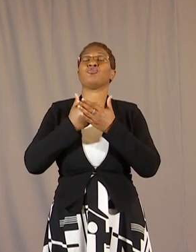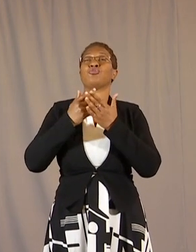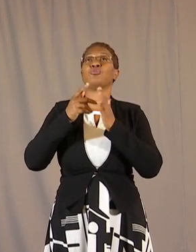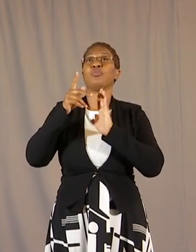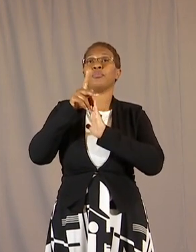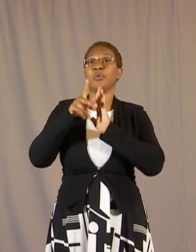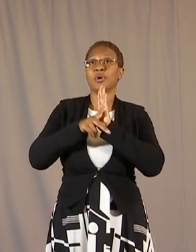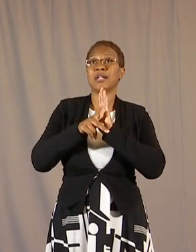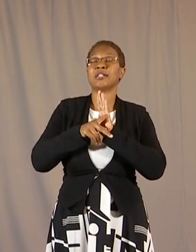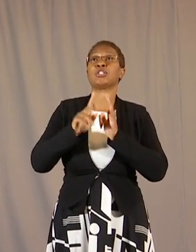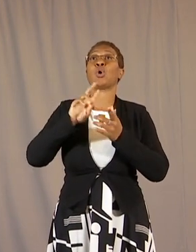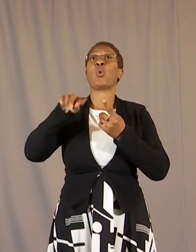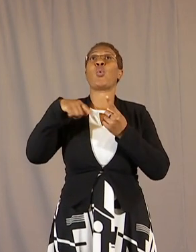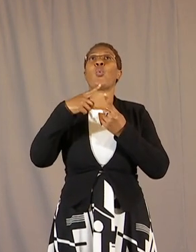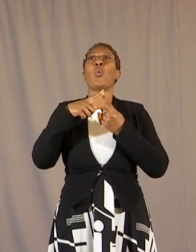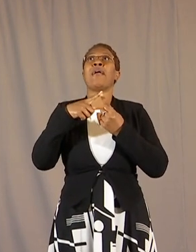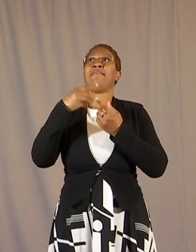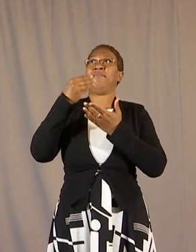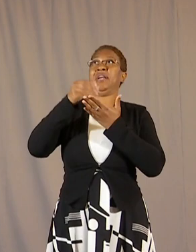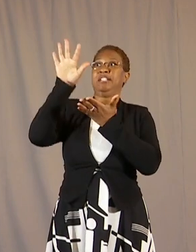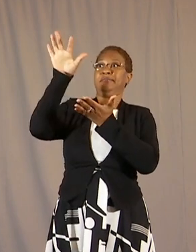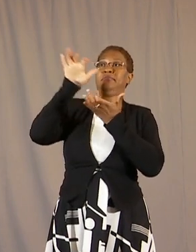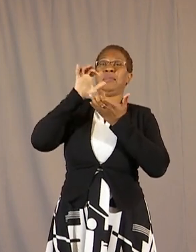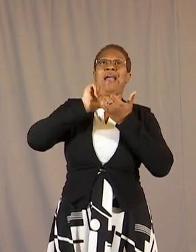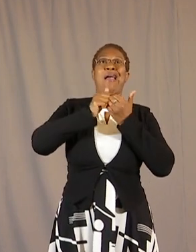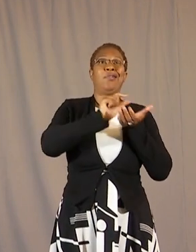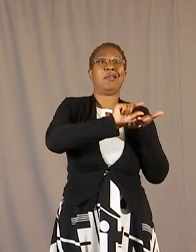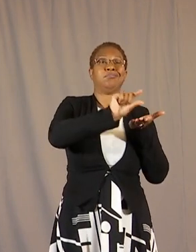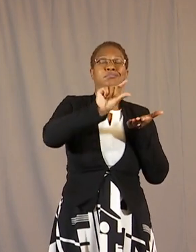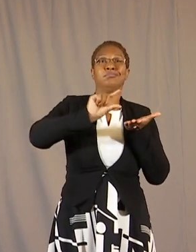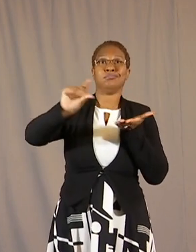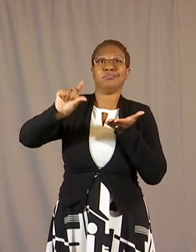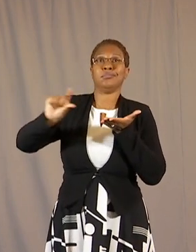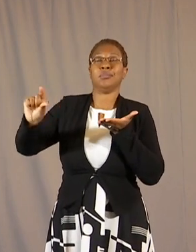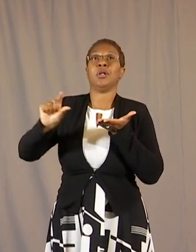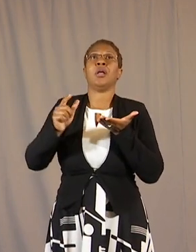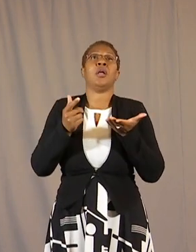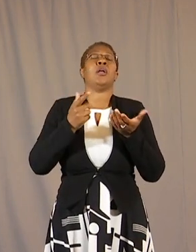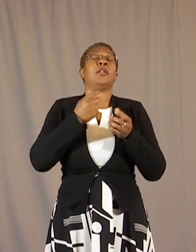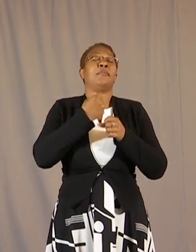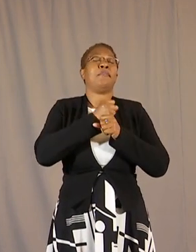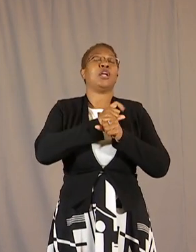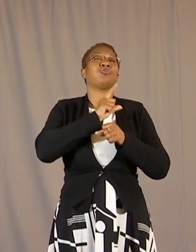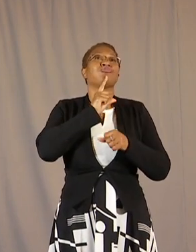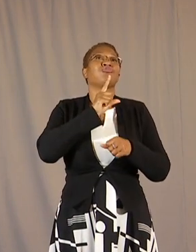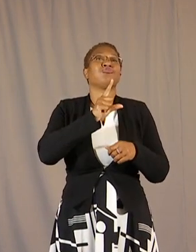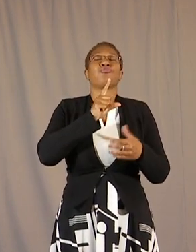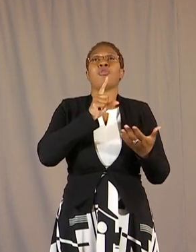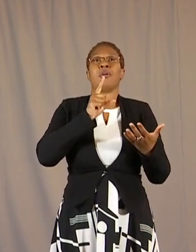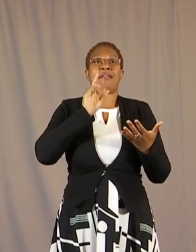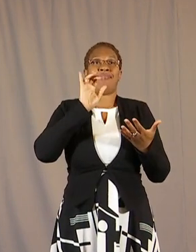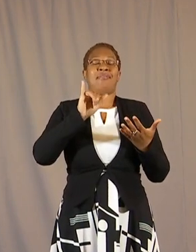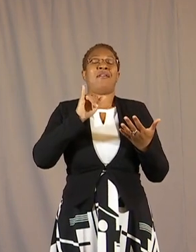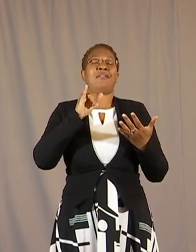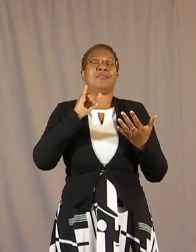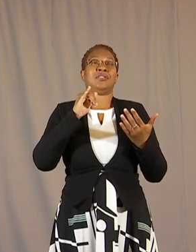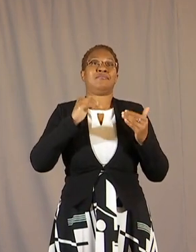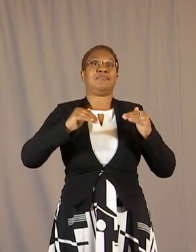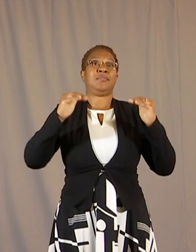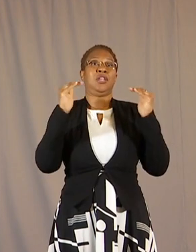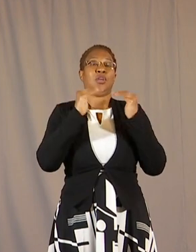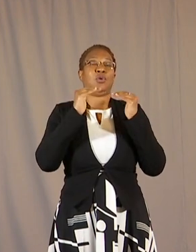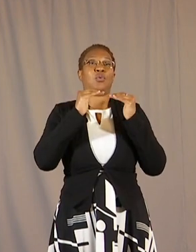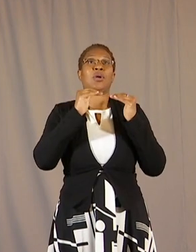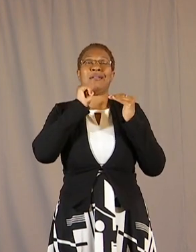allocating resources on what the impact or potentially adverse impacts could be on our populations of color, our